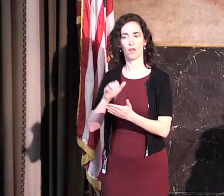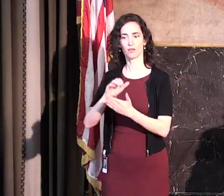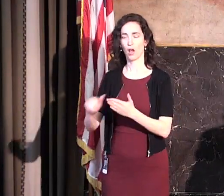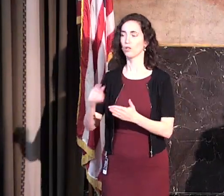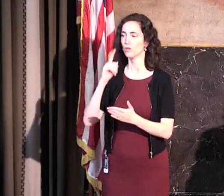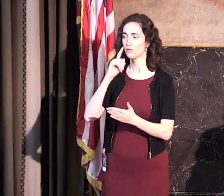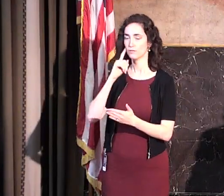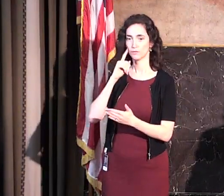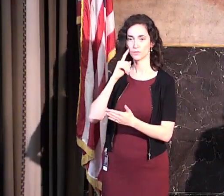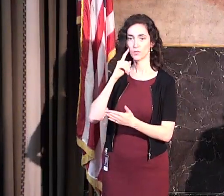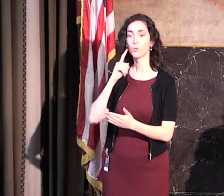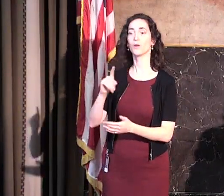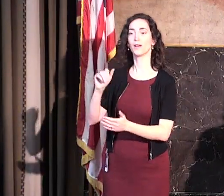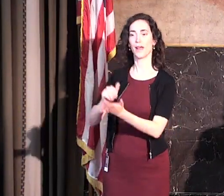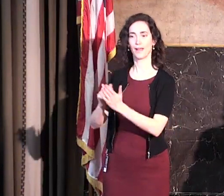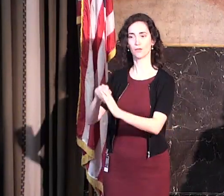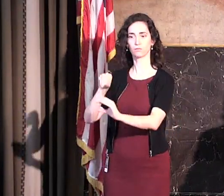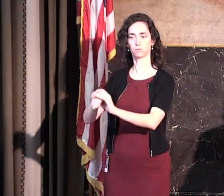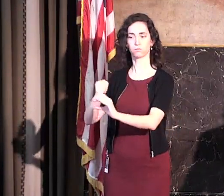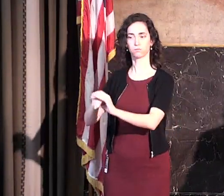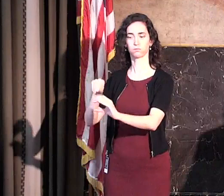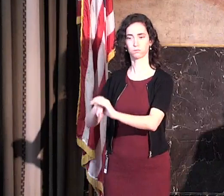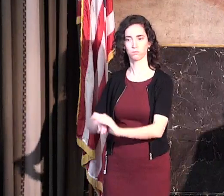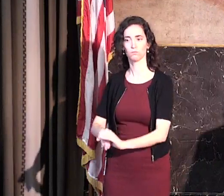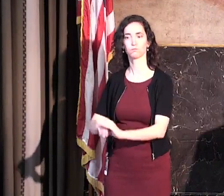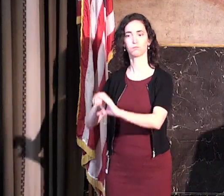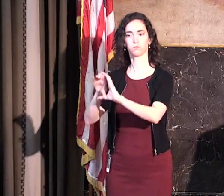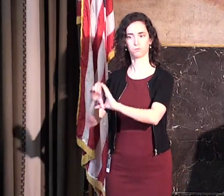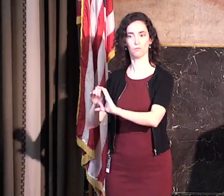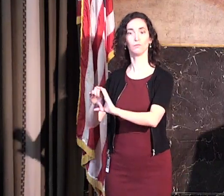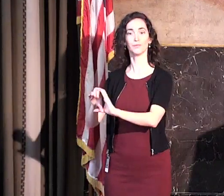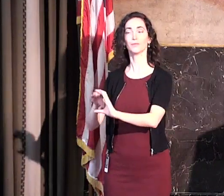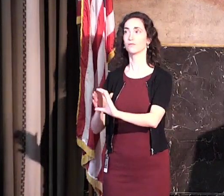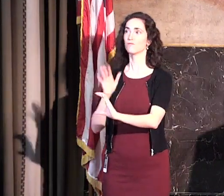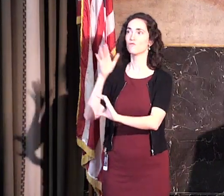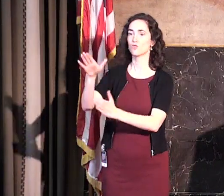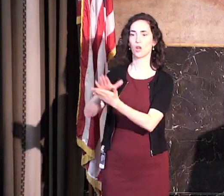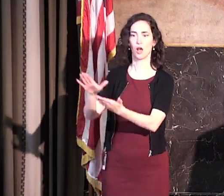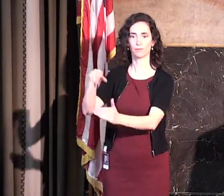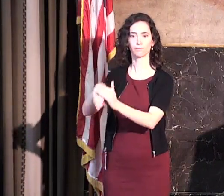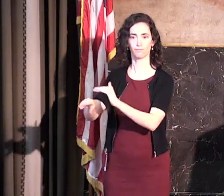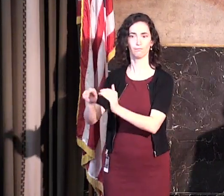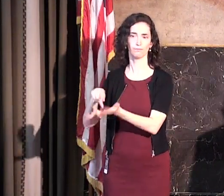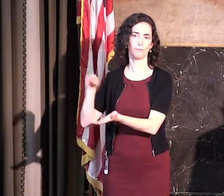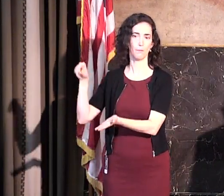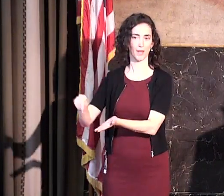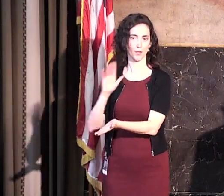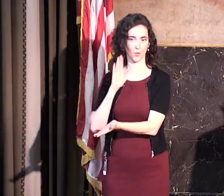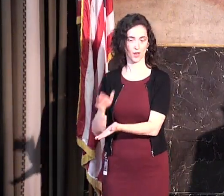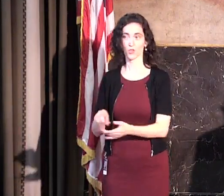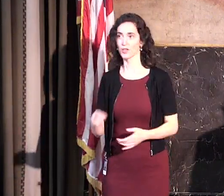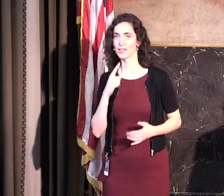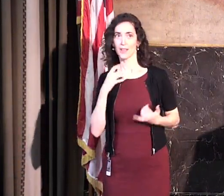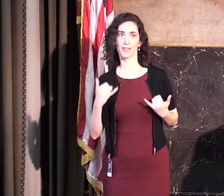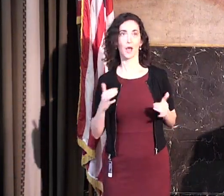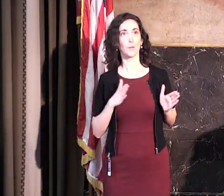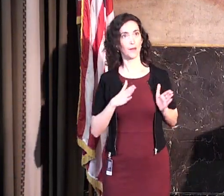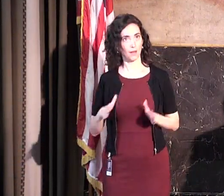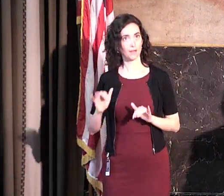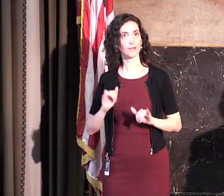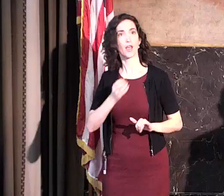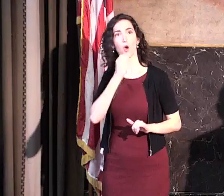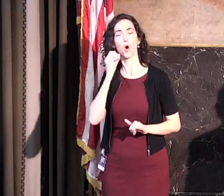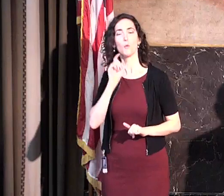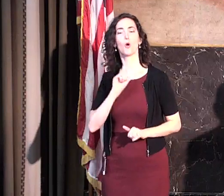into a start account for Sandra. And she told me that as of now, she intends to stay at home and